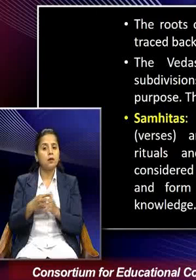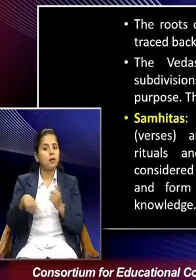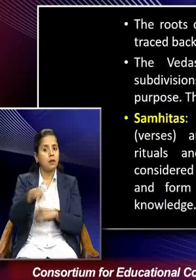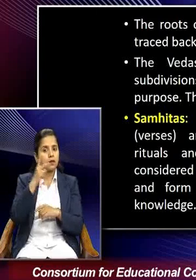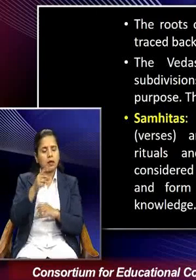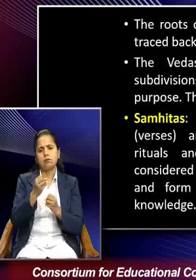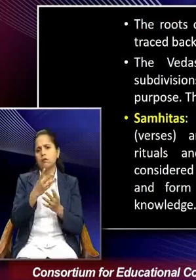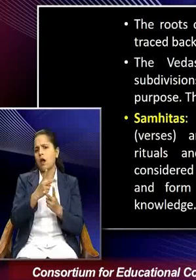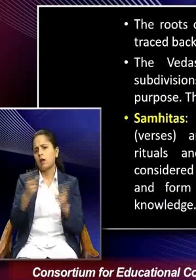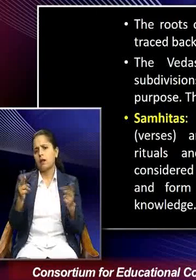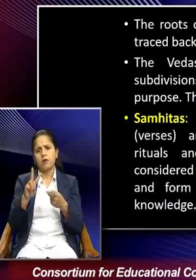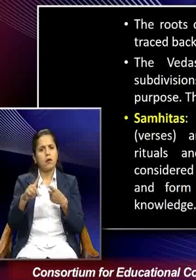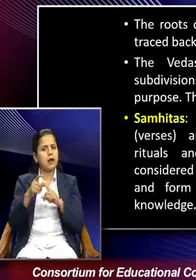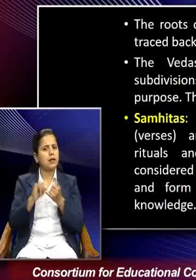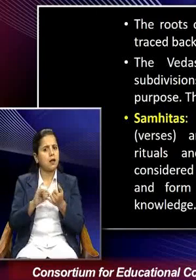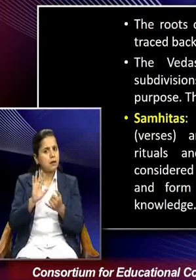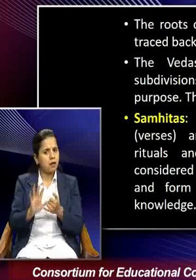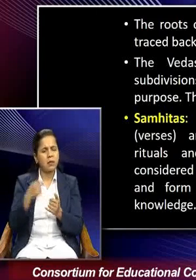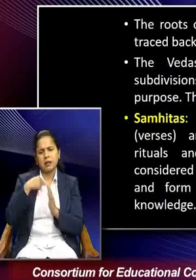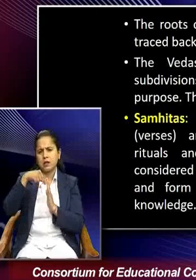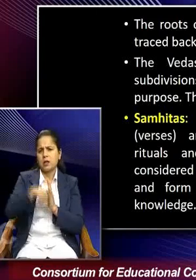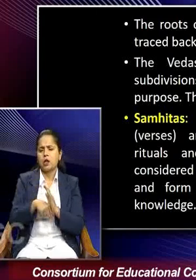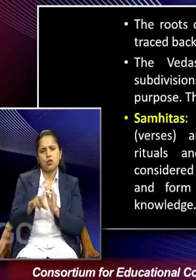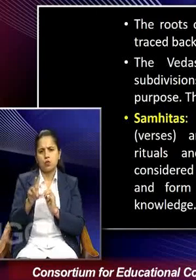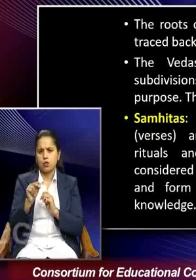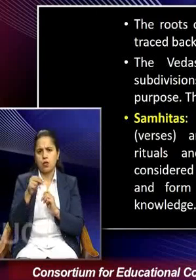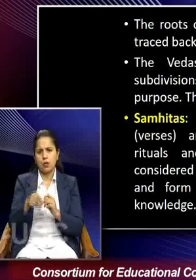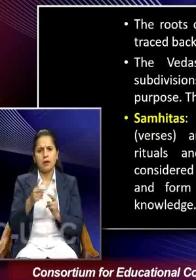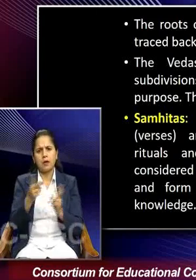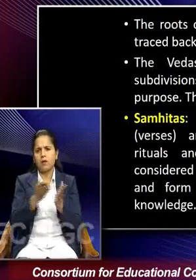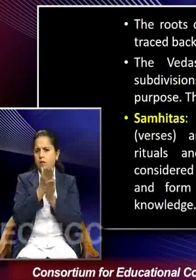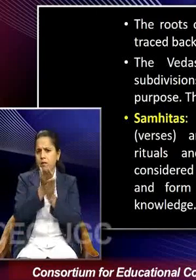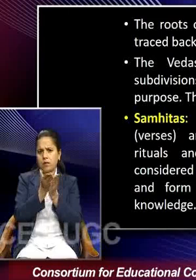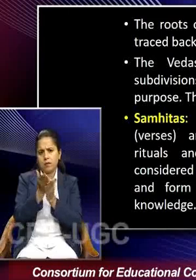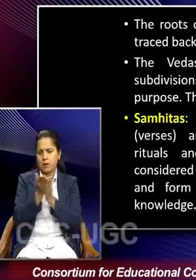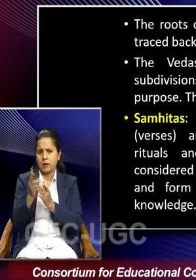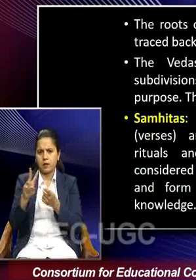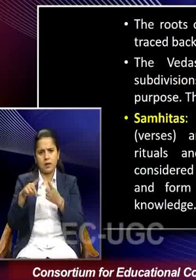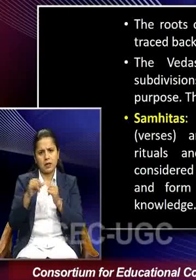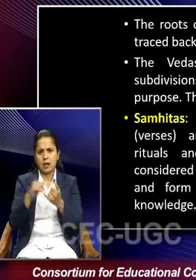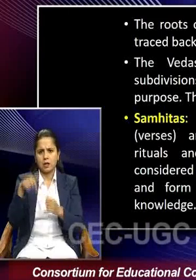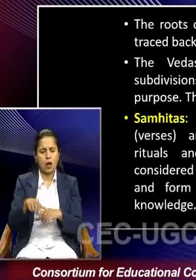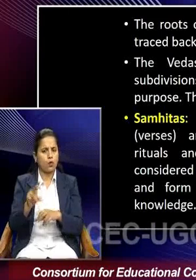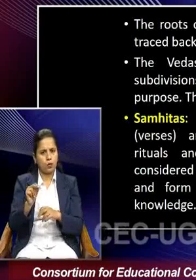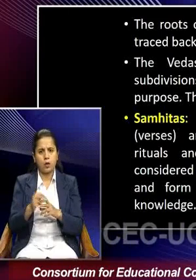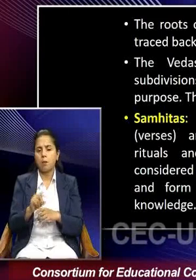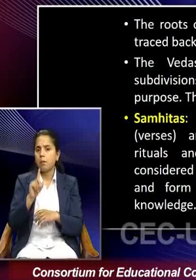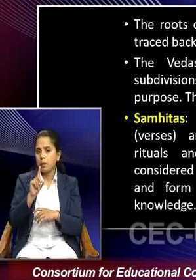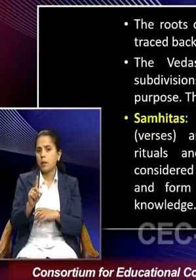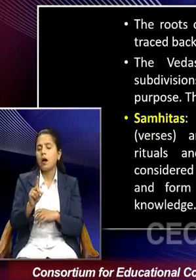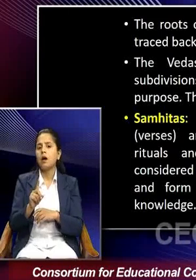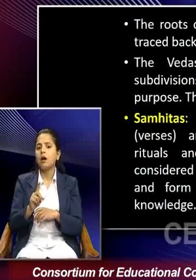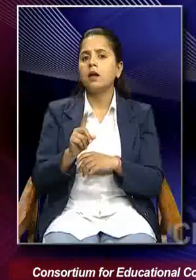are various Vedas, we are not going into the details of different types of Vedas in our lecture today. But what is